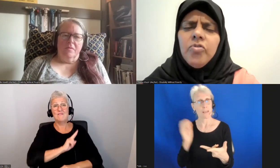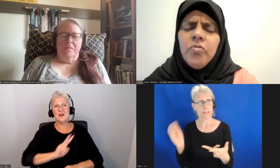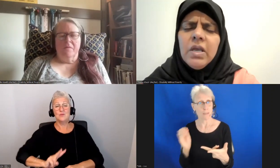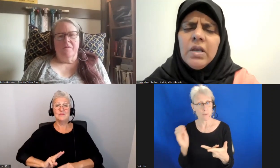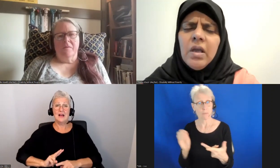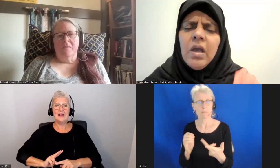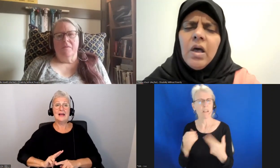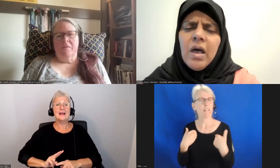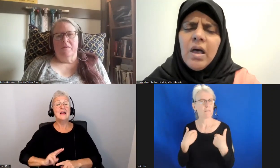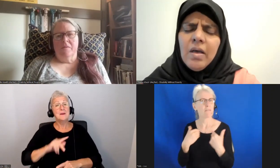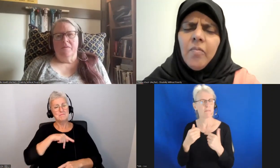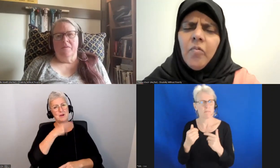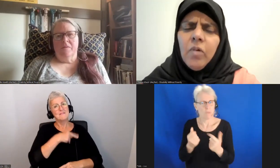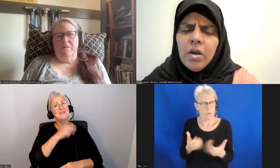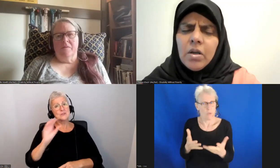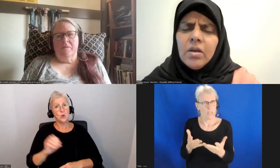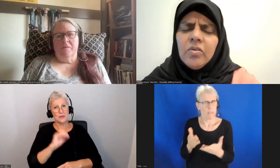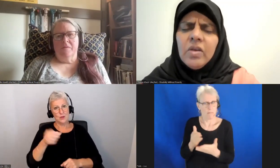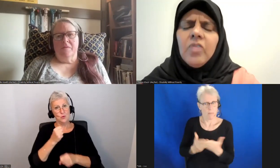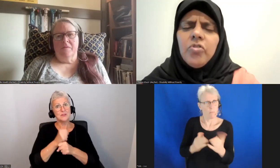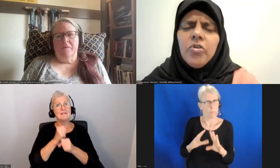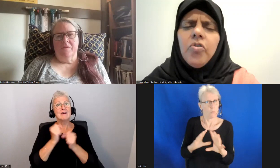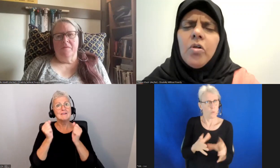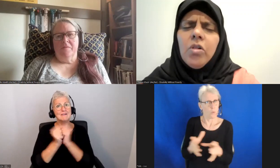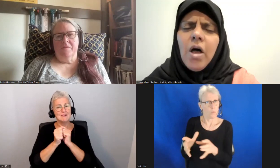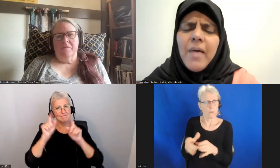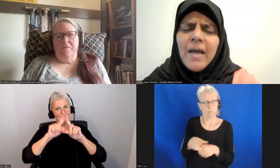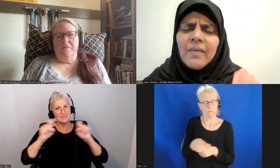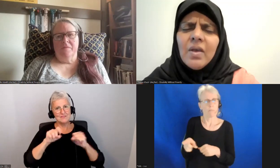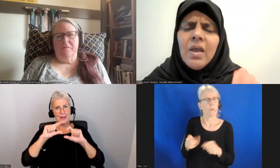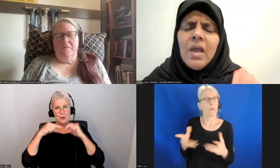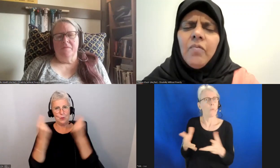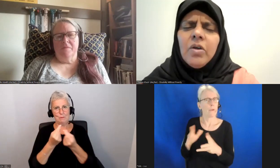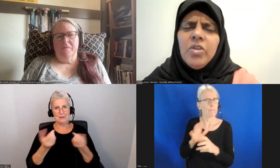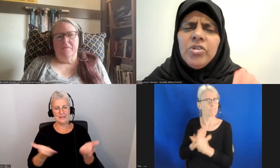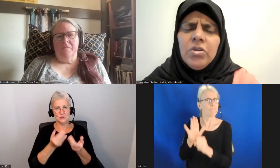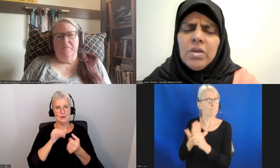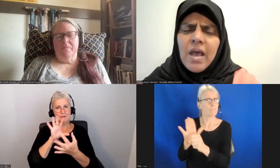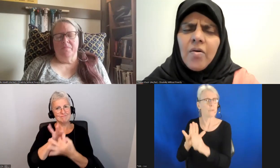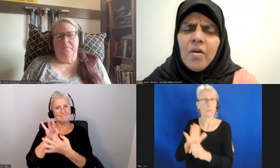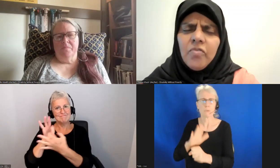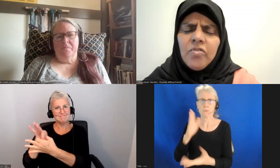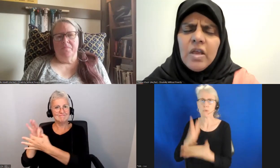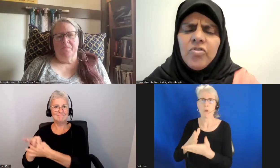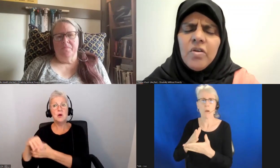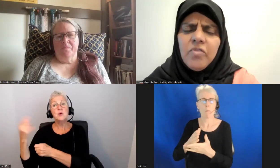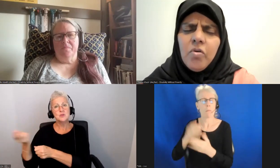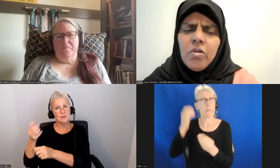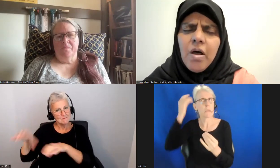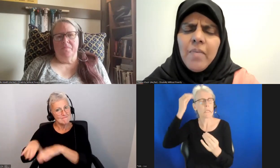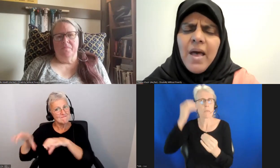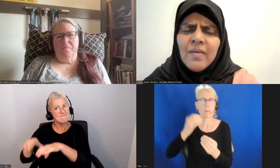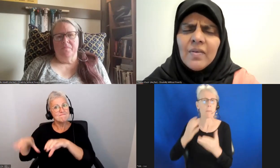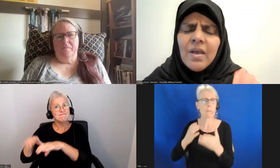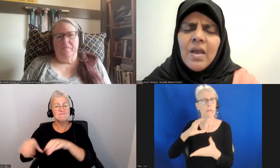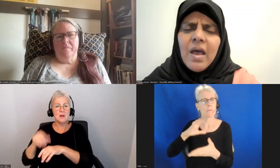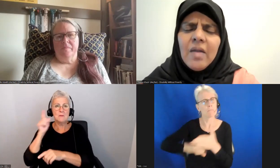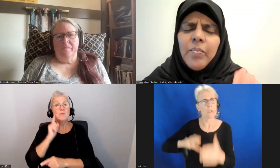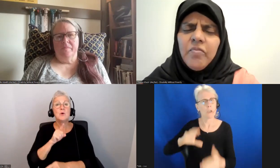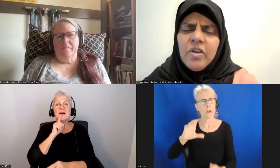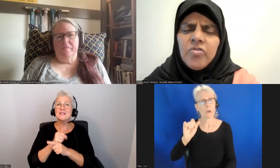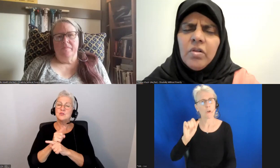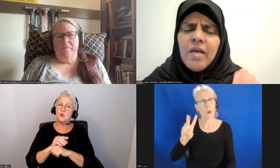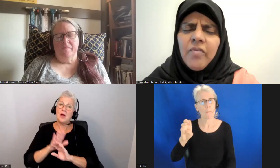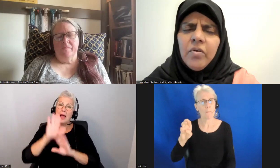that are doing work to ensure no clawbacks. And we're continuing that conversation of no clawbacks